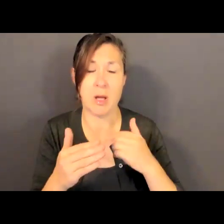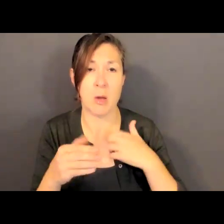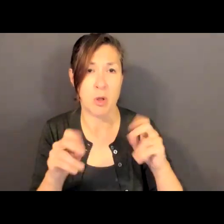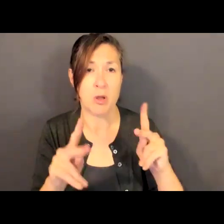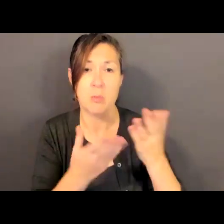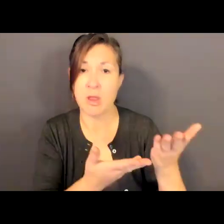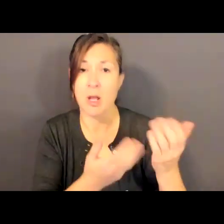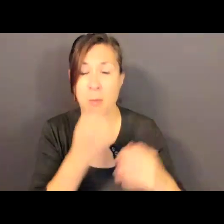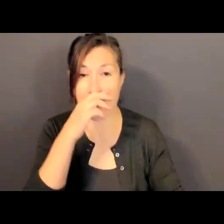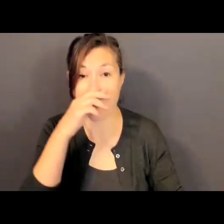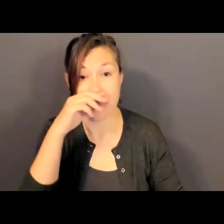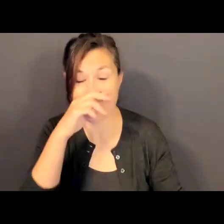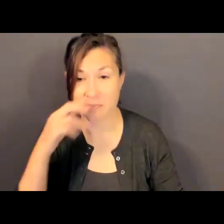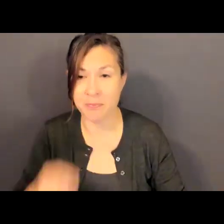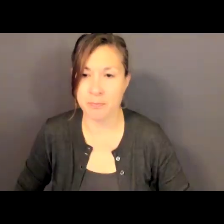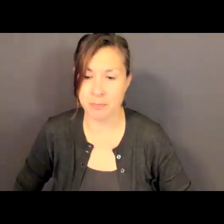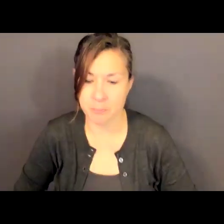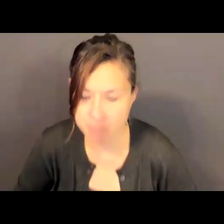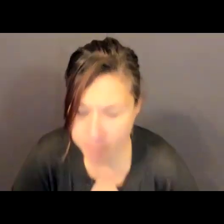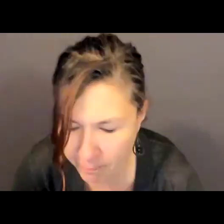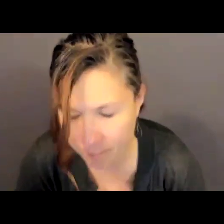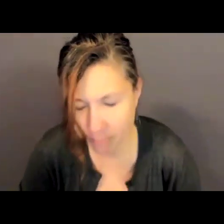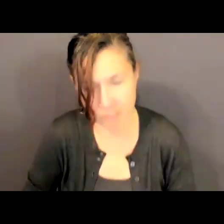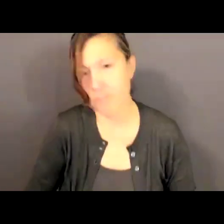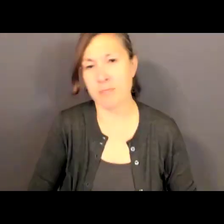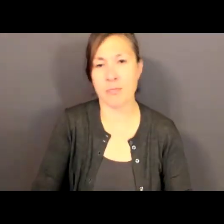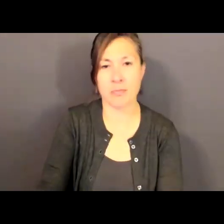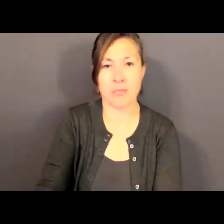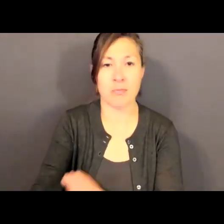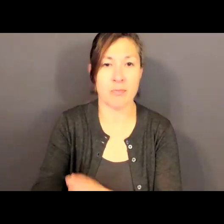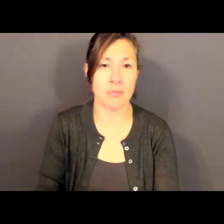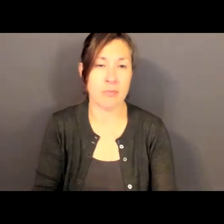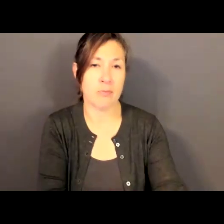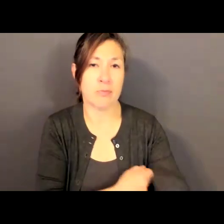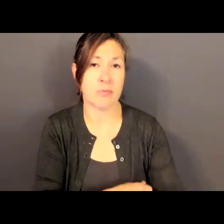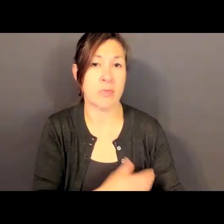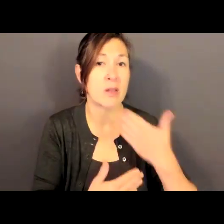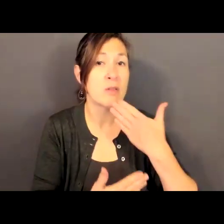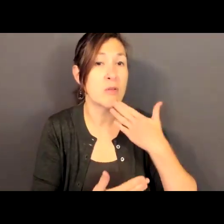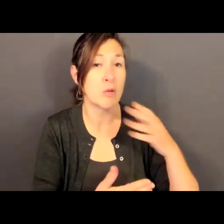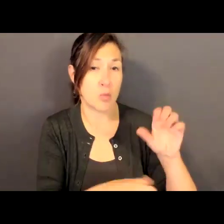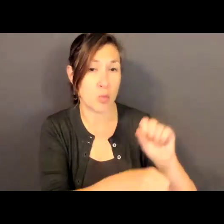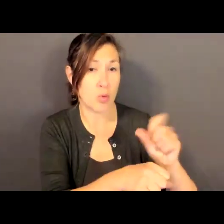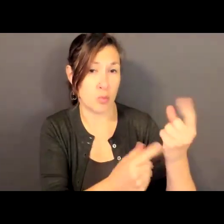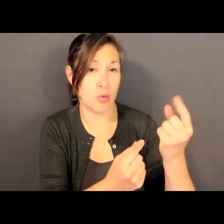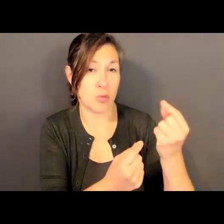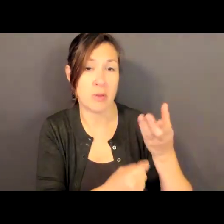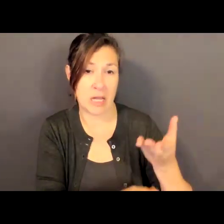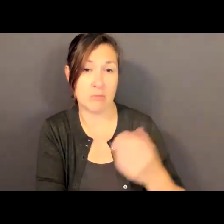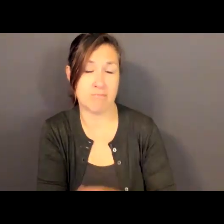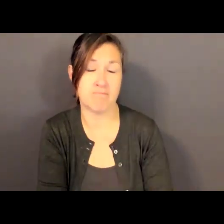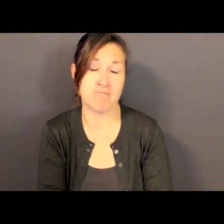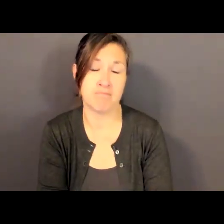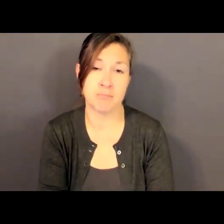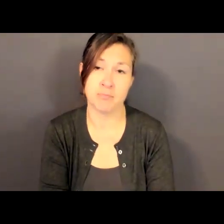be there. Gracias por el trabajo que están haciendo. I thank you very much for the work that you're doing at the Margarita Muniz. Han surgido